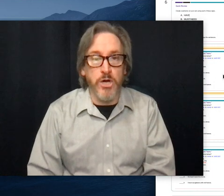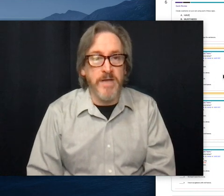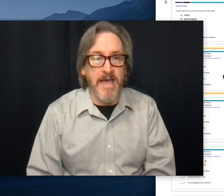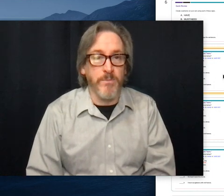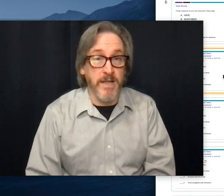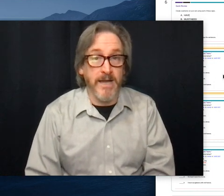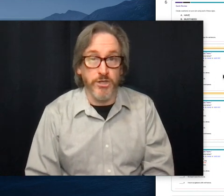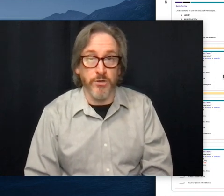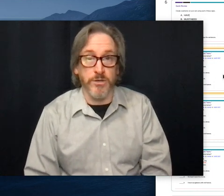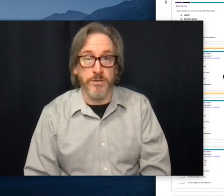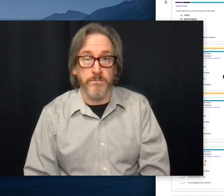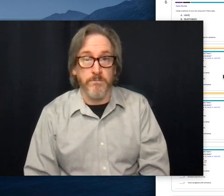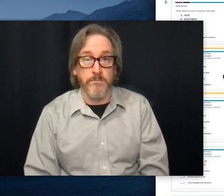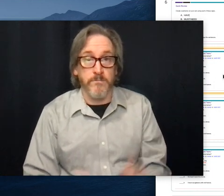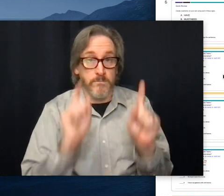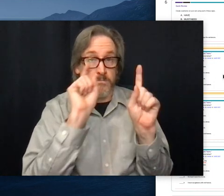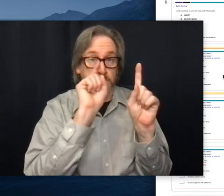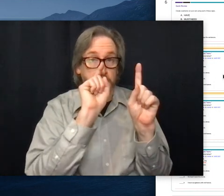I don't have a plaid shirt.